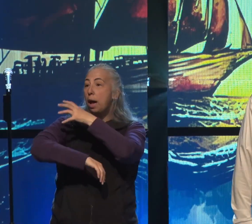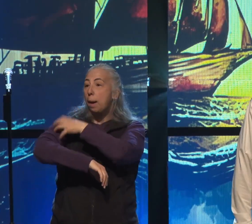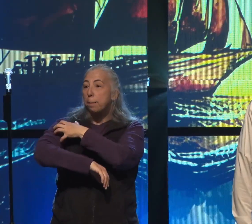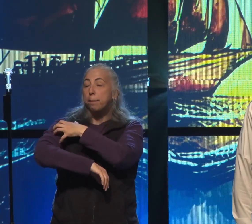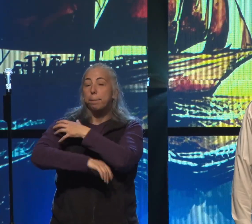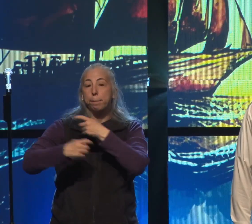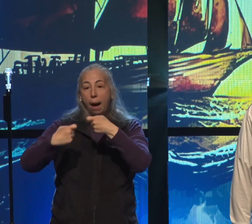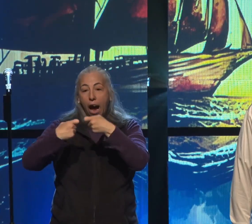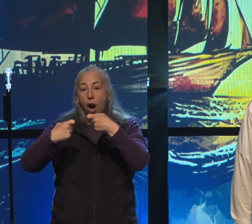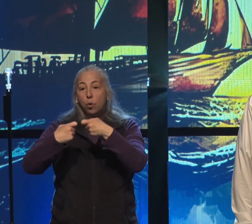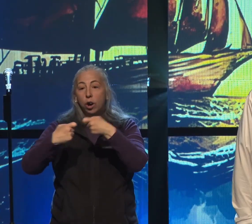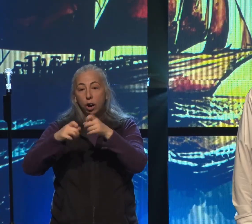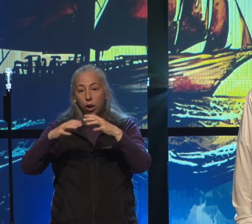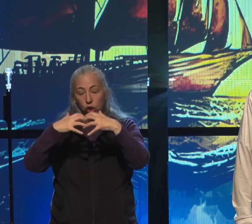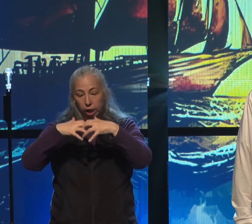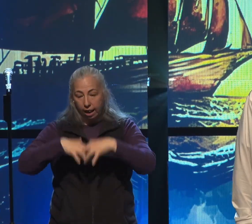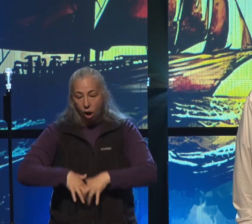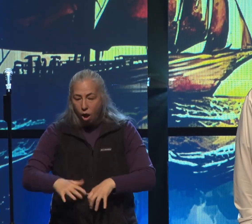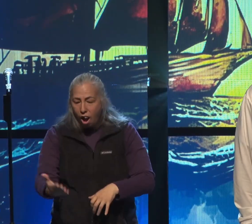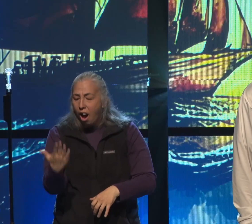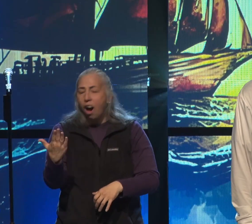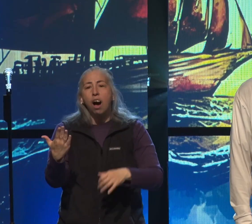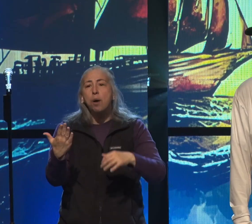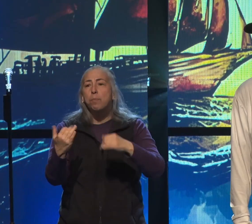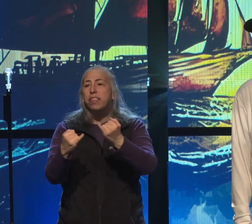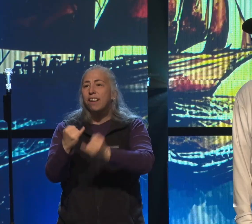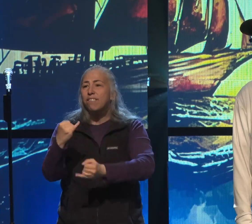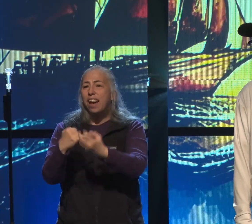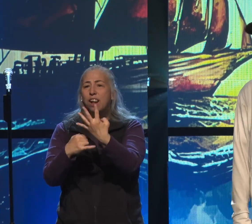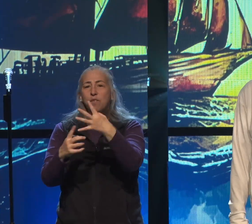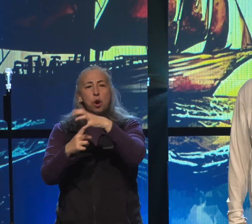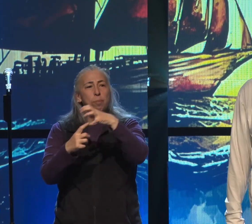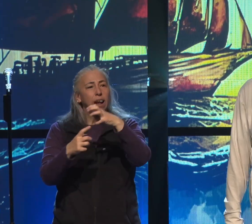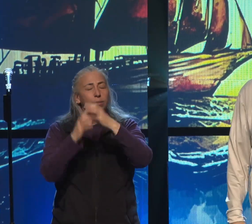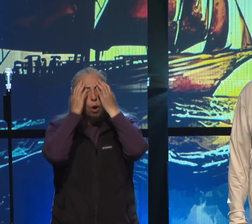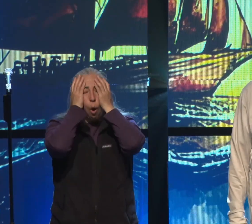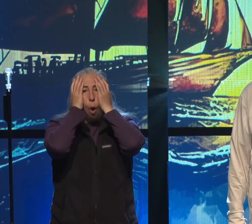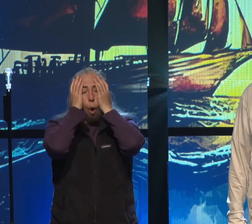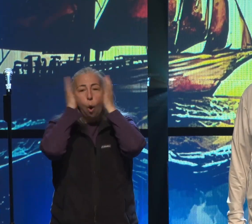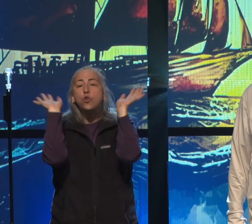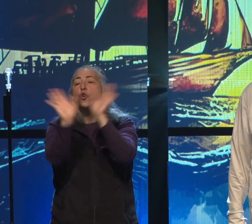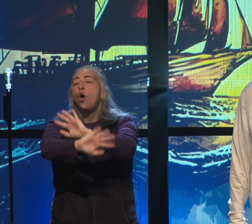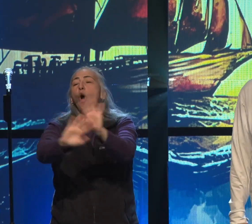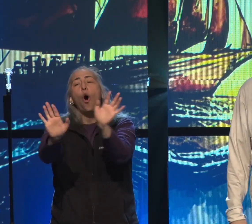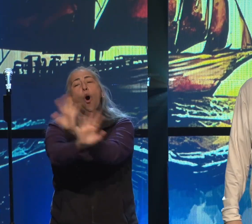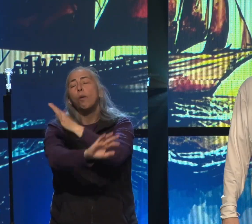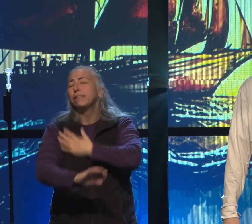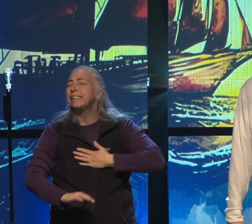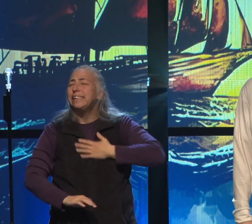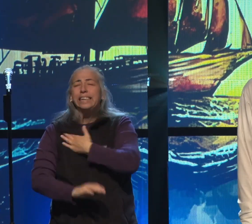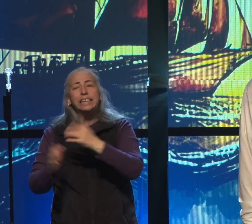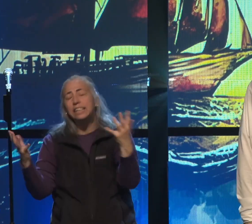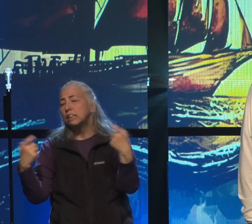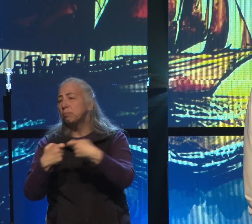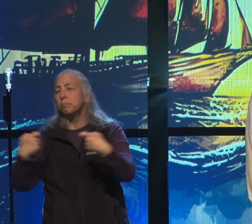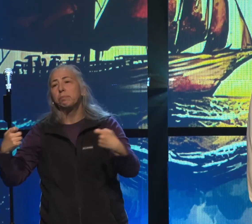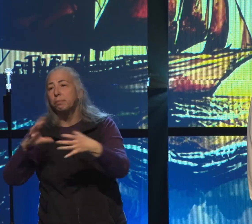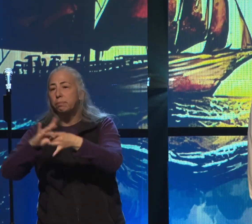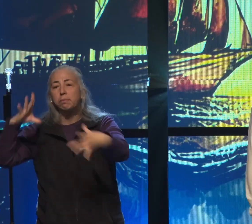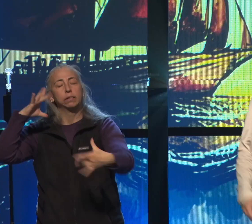the final 4. What are you doing? It's like, you better not. I'll quit and